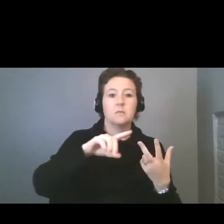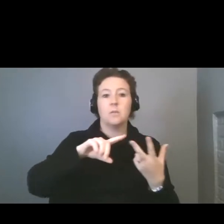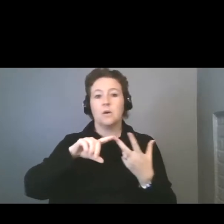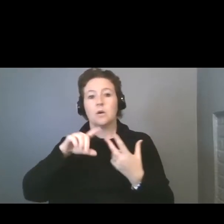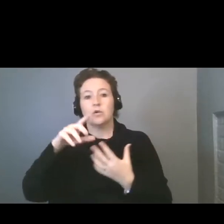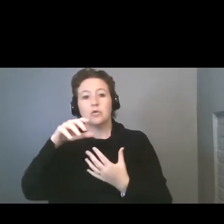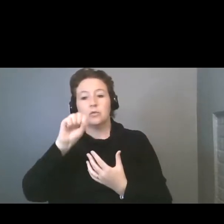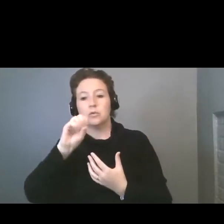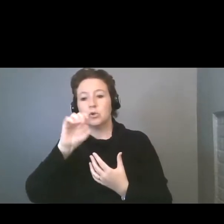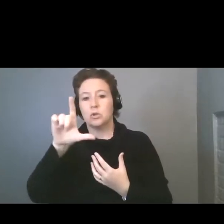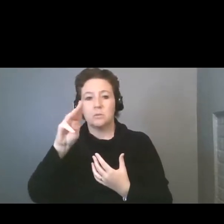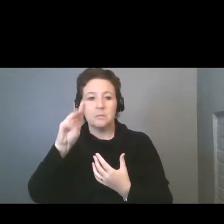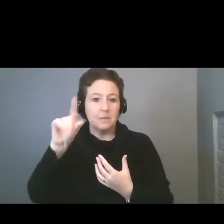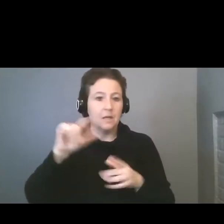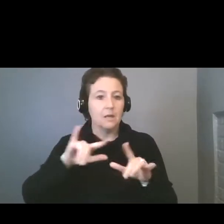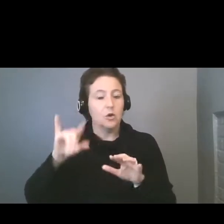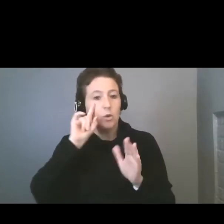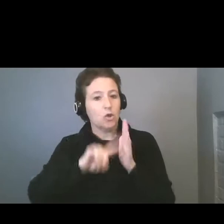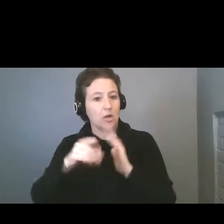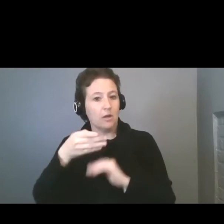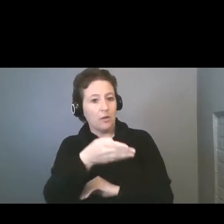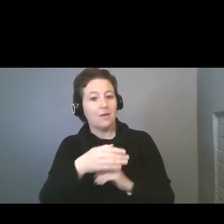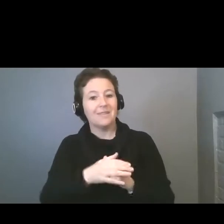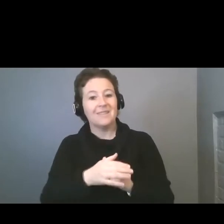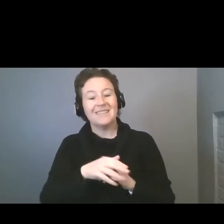of the details, you can check there. And we do look forward to